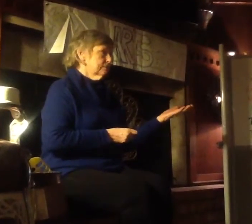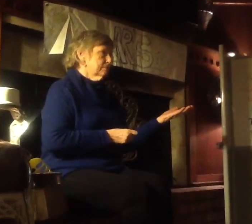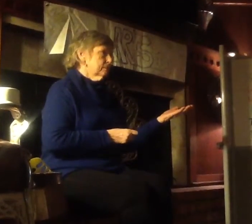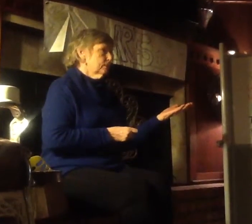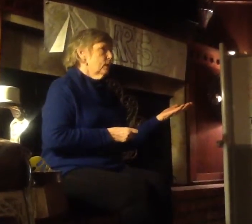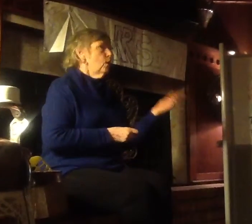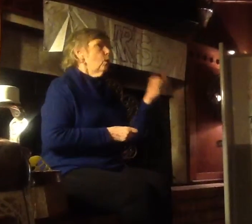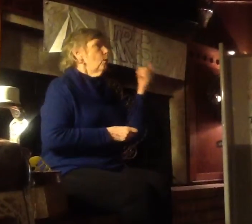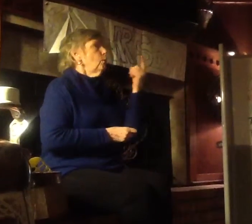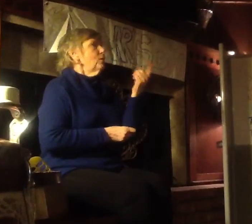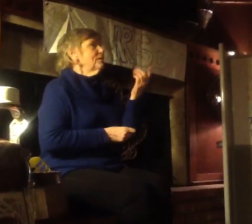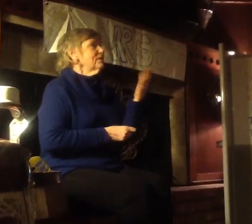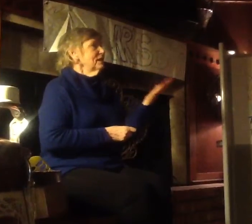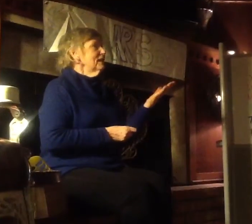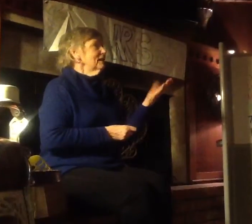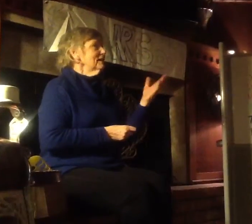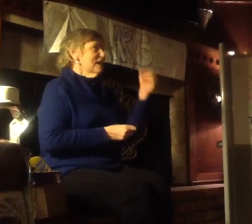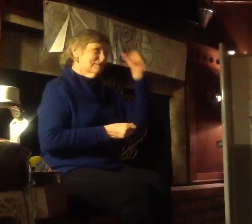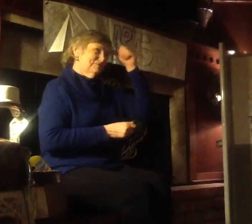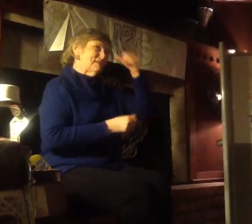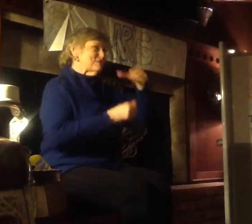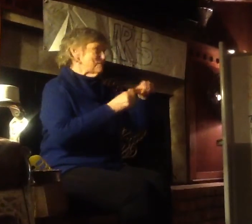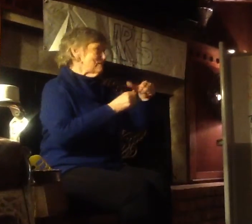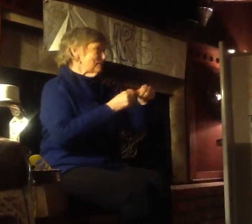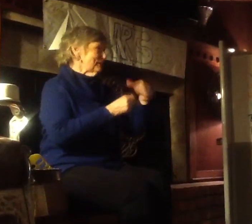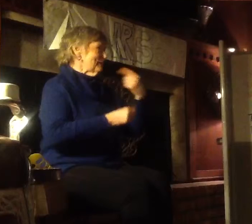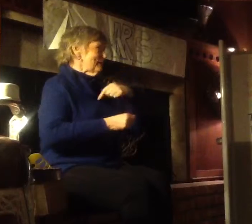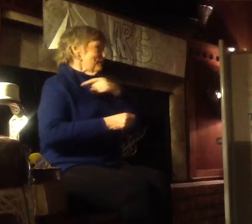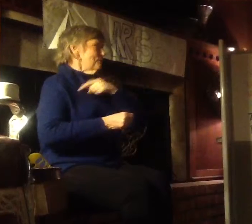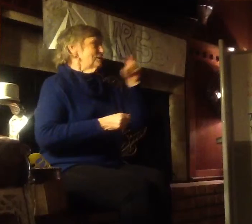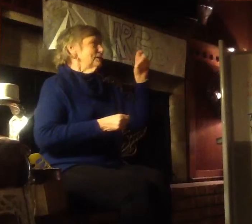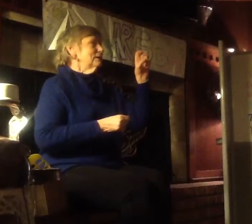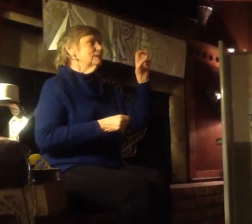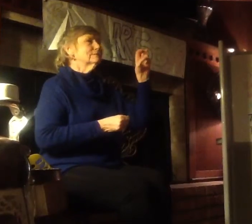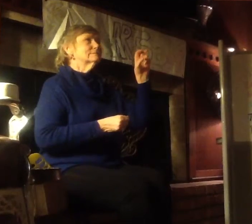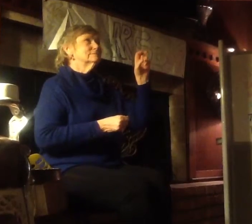things. One thing, I remember